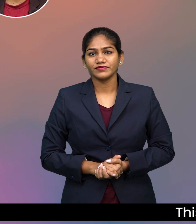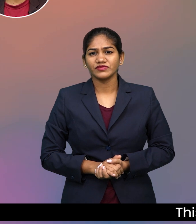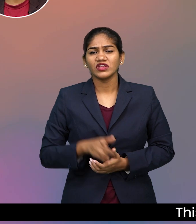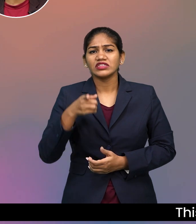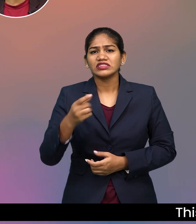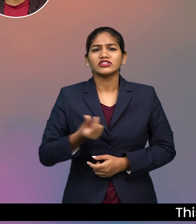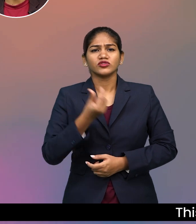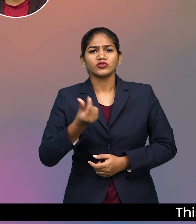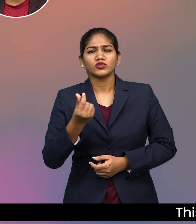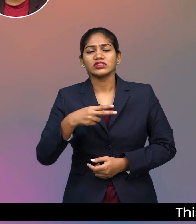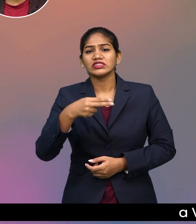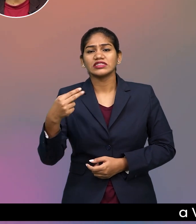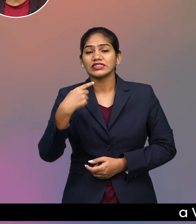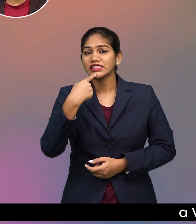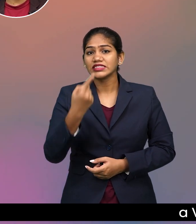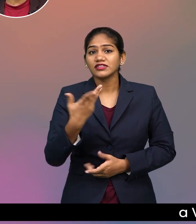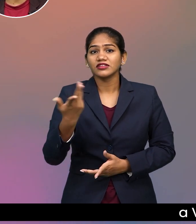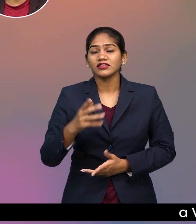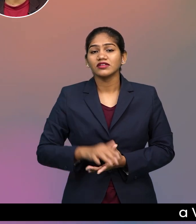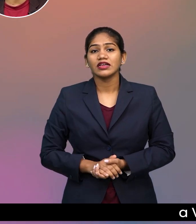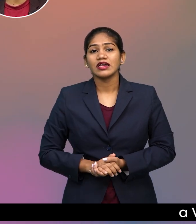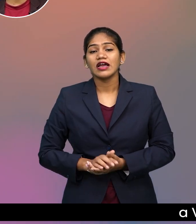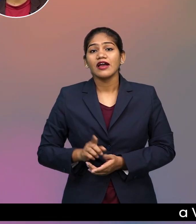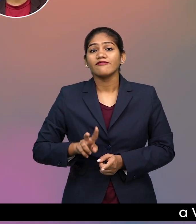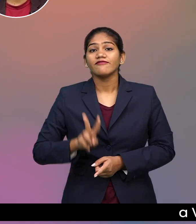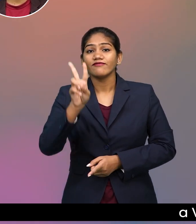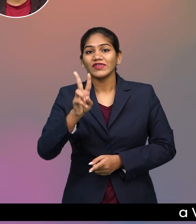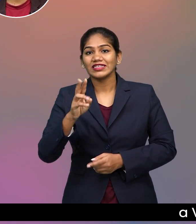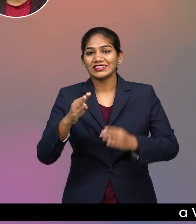This is usually called a V-shaped valley.